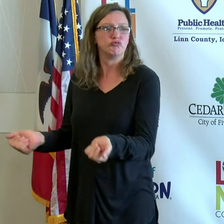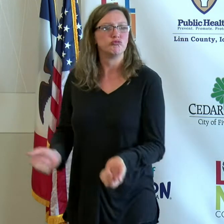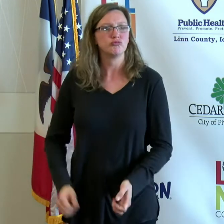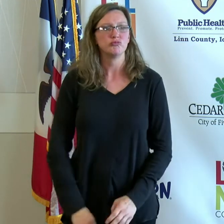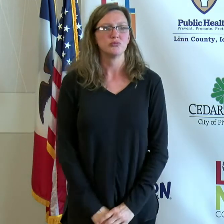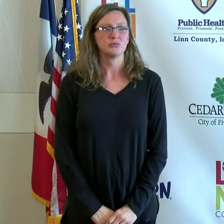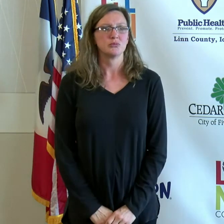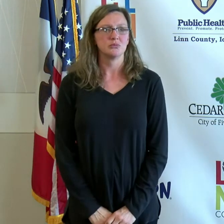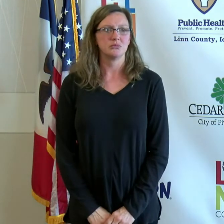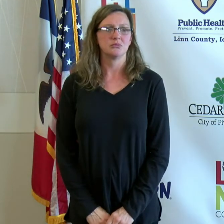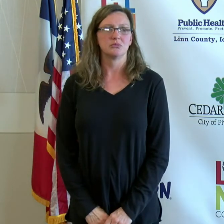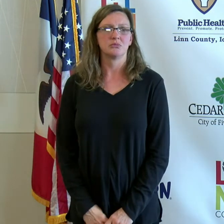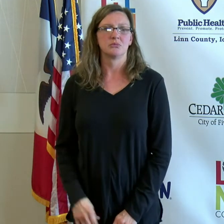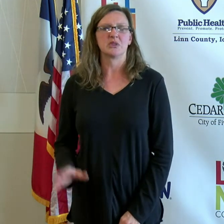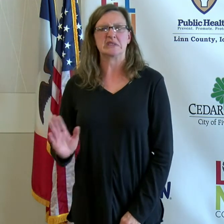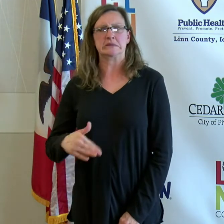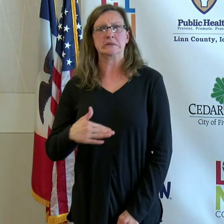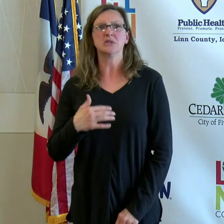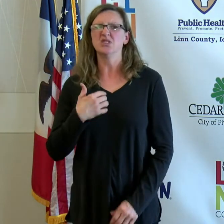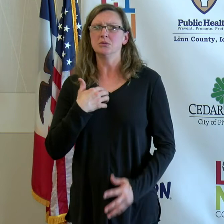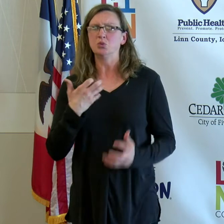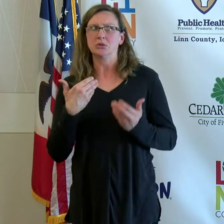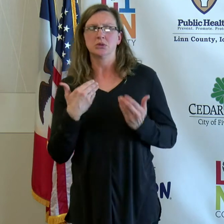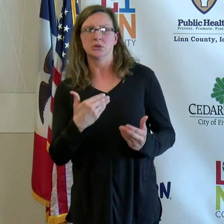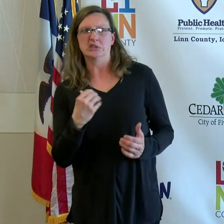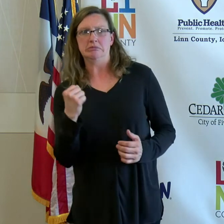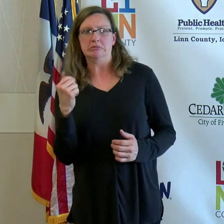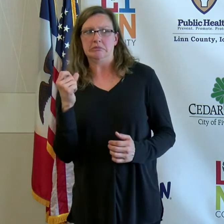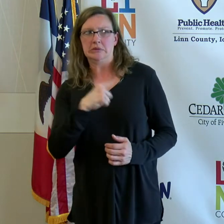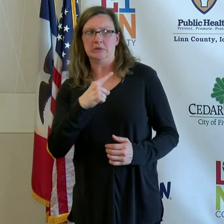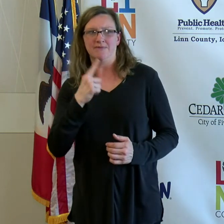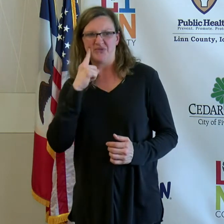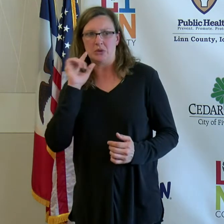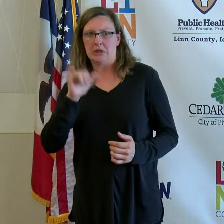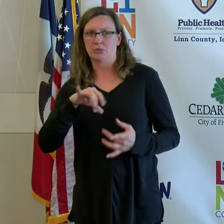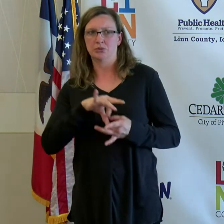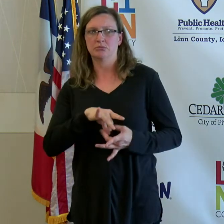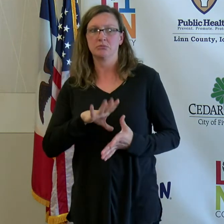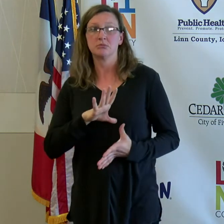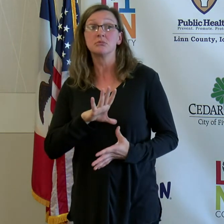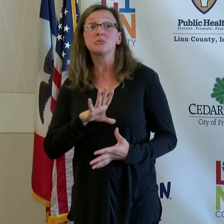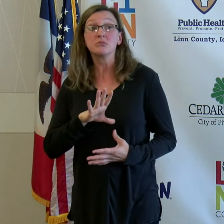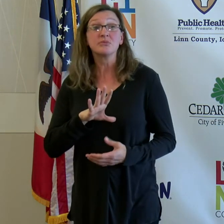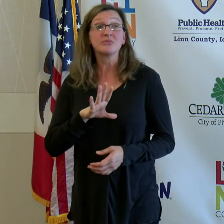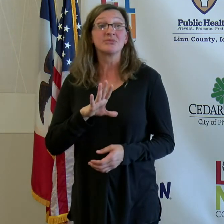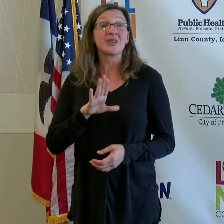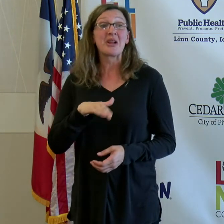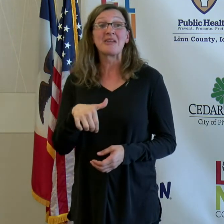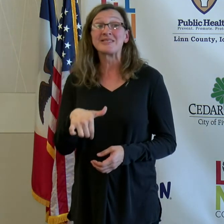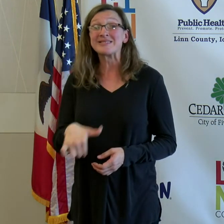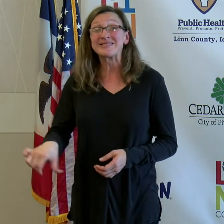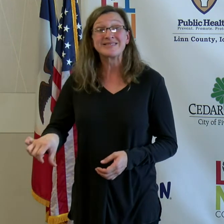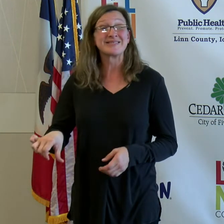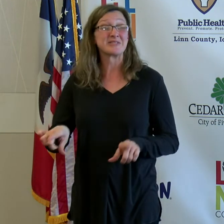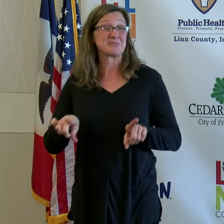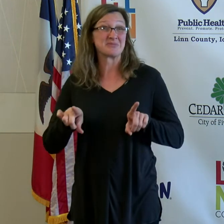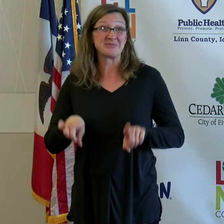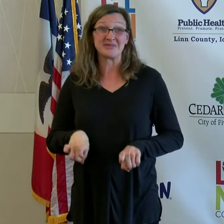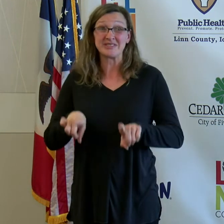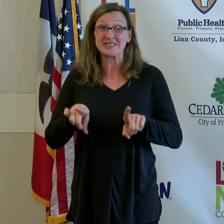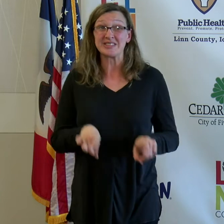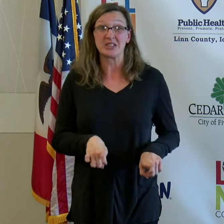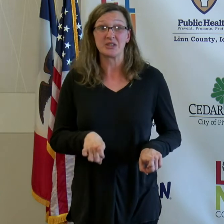yes. Yep. Sure. Are there any efforts to test asymptomatic residents or